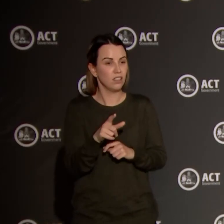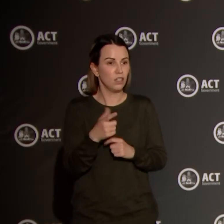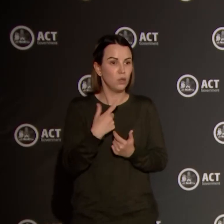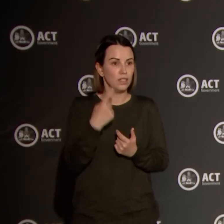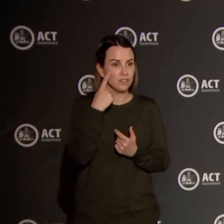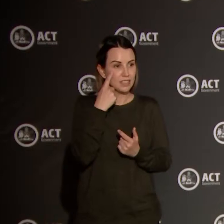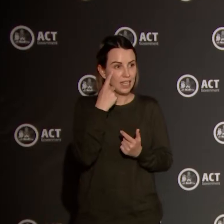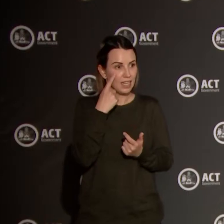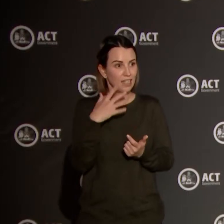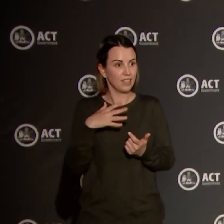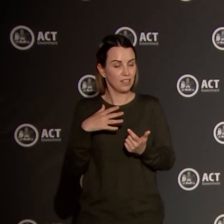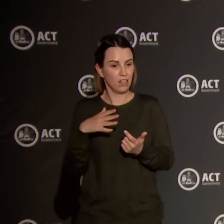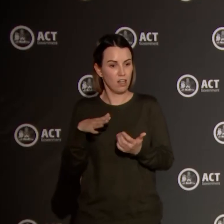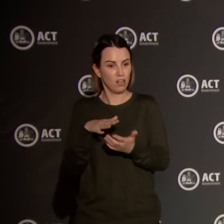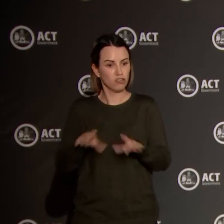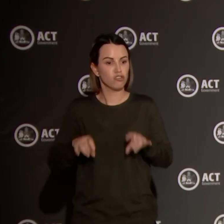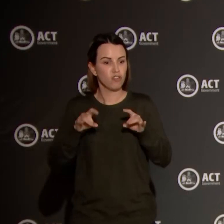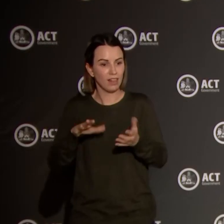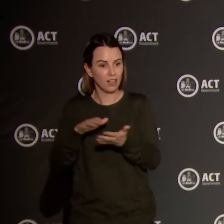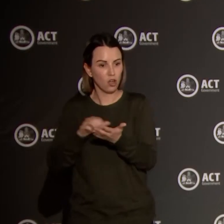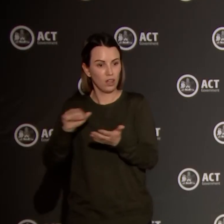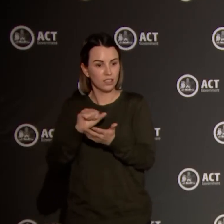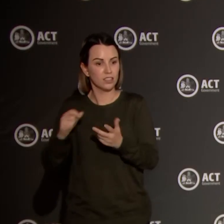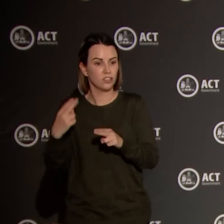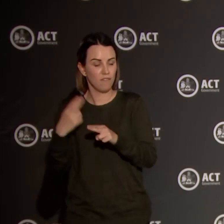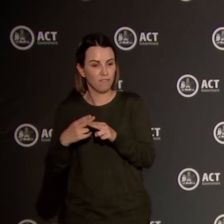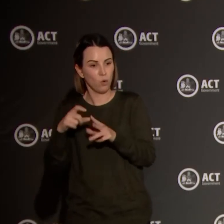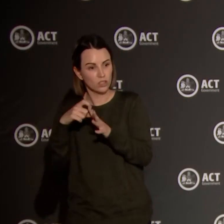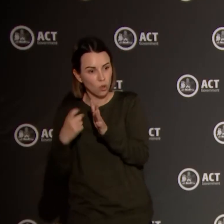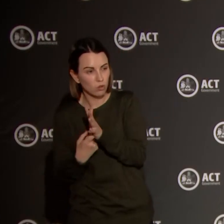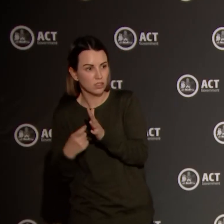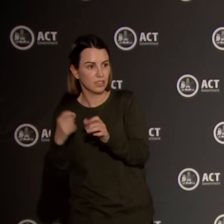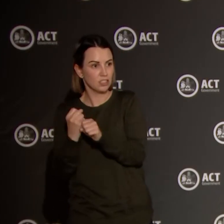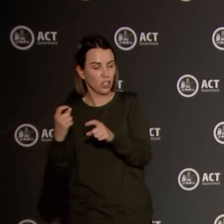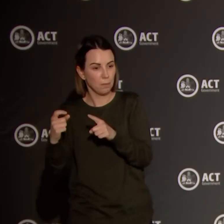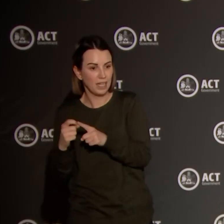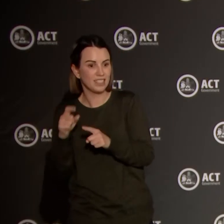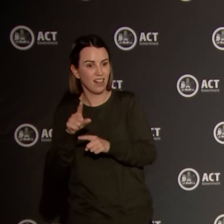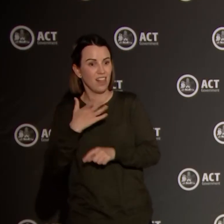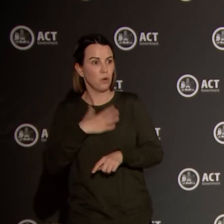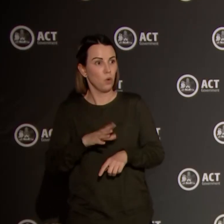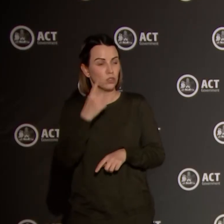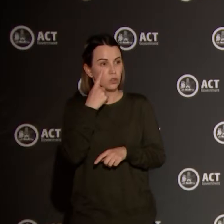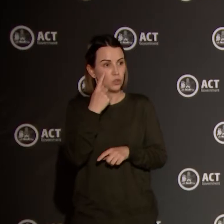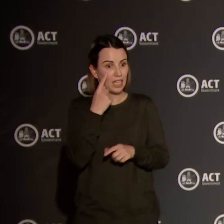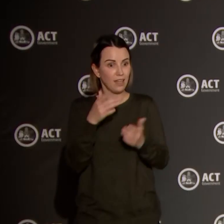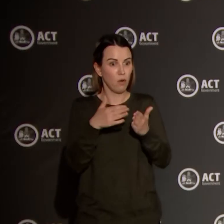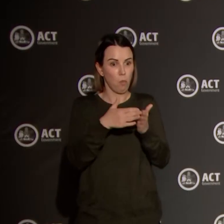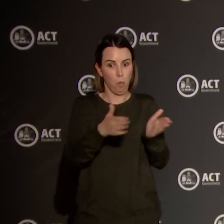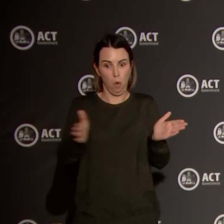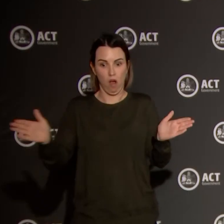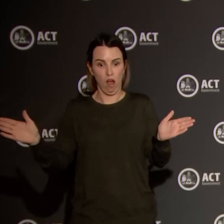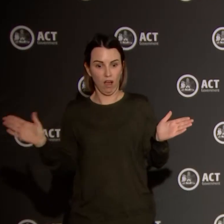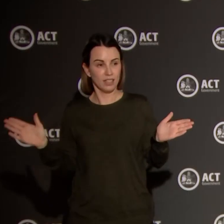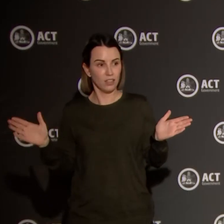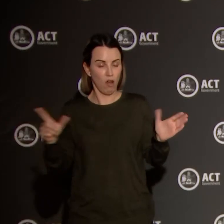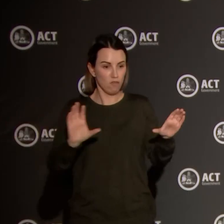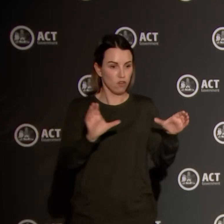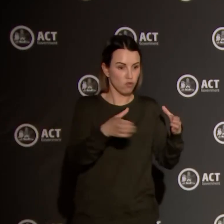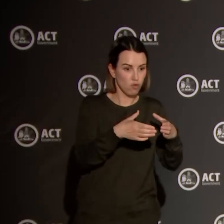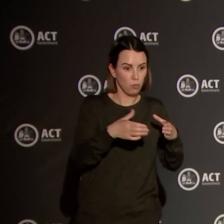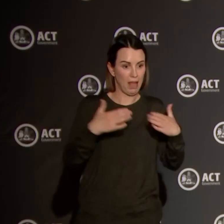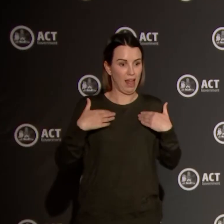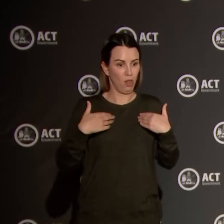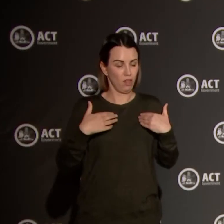Royal Australian College of General Practice and the Australian Medical Association that they would like to see a wider group of